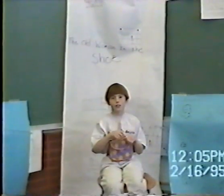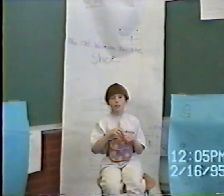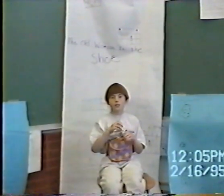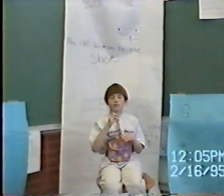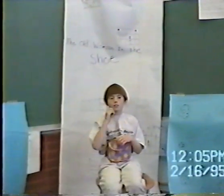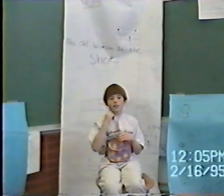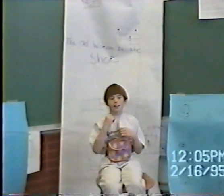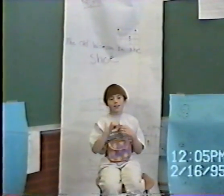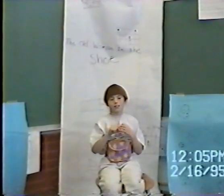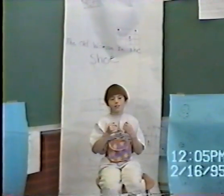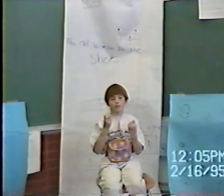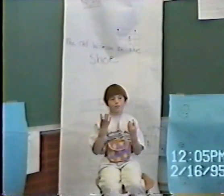who lived in a shoe.